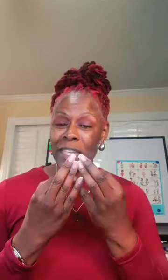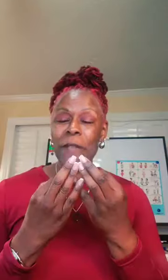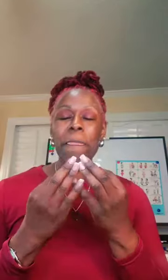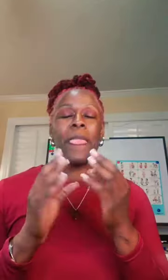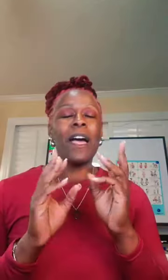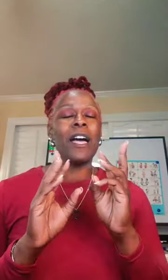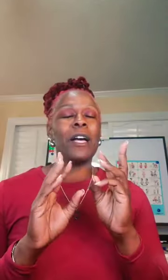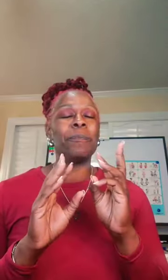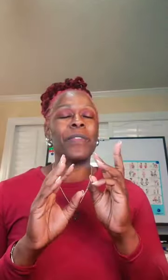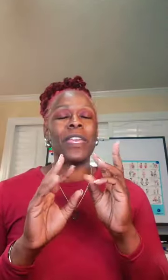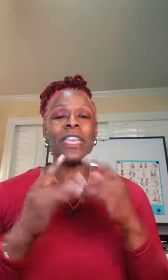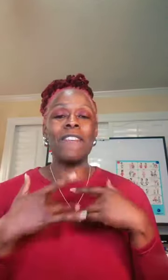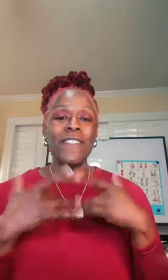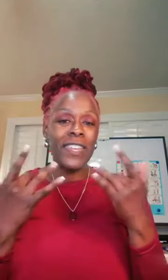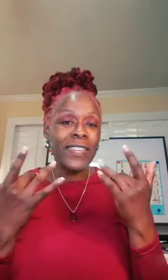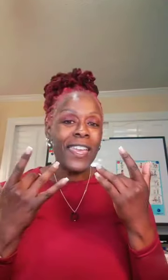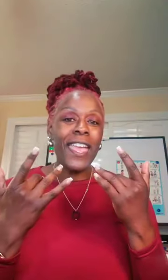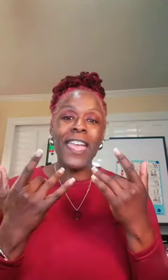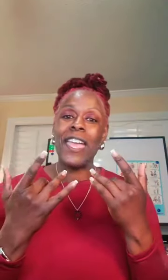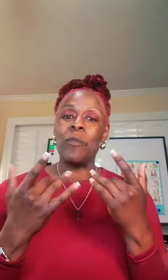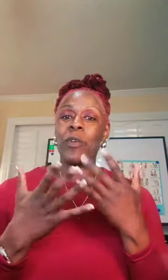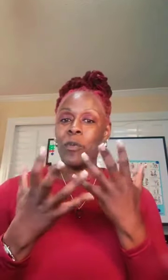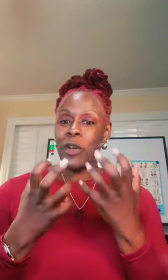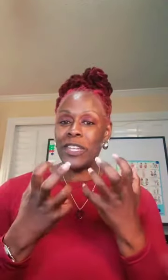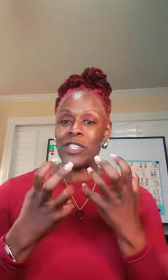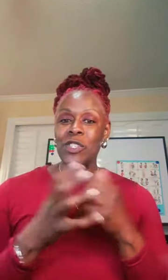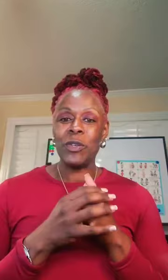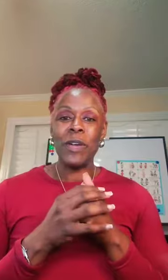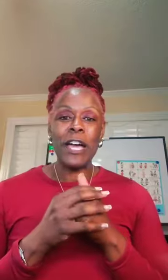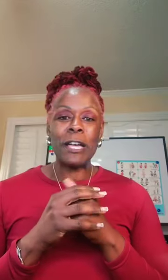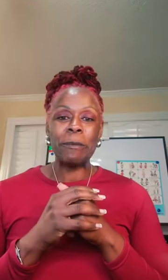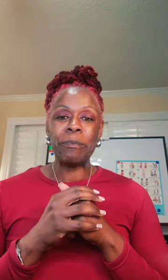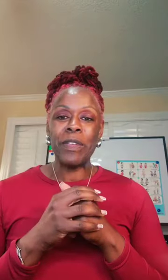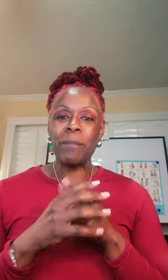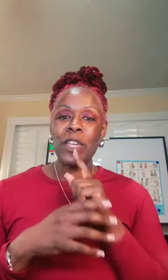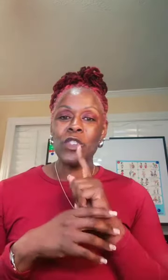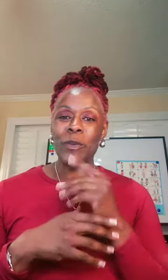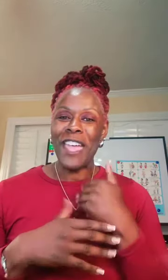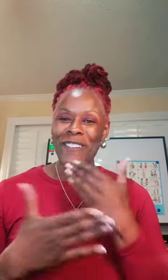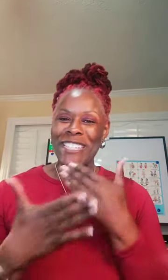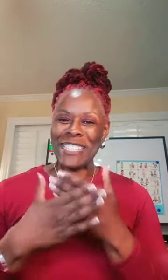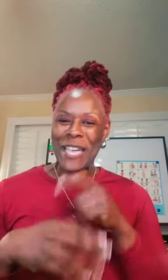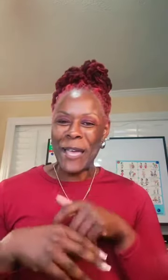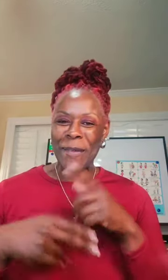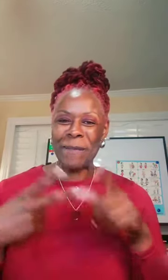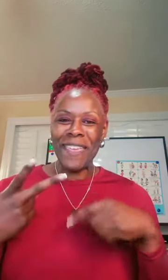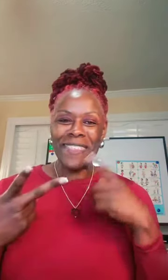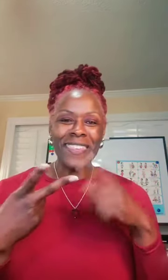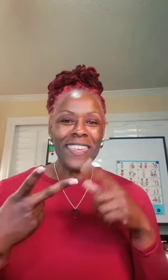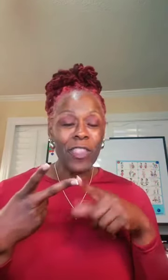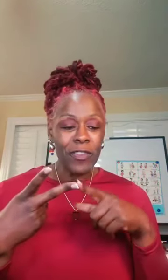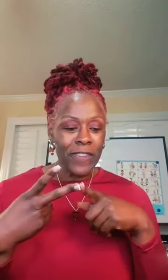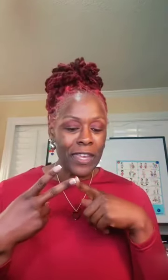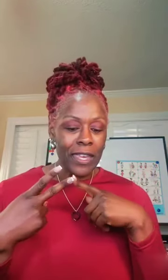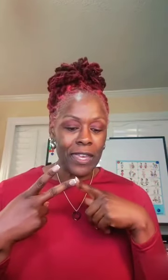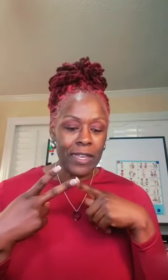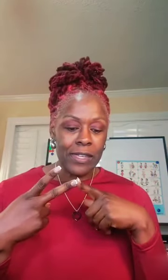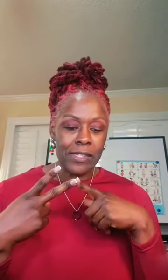family event, and we're wanting to make sure we have a good time. Then the other thing is,